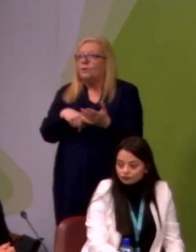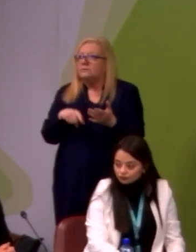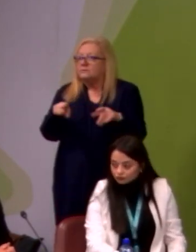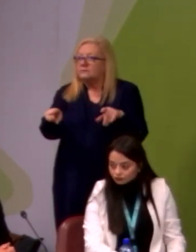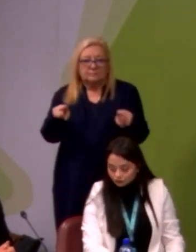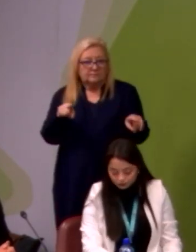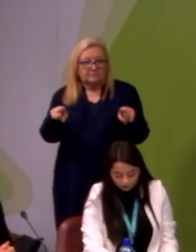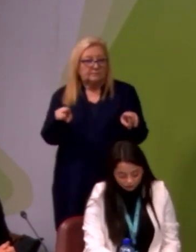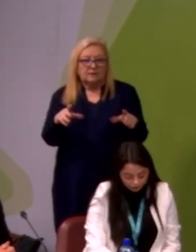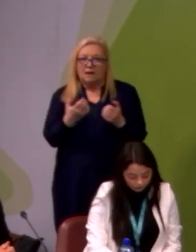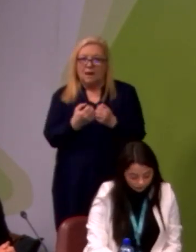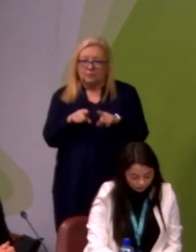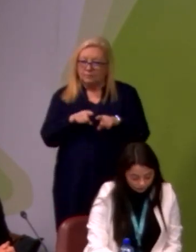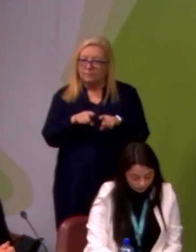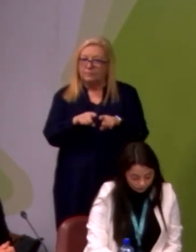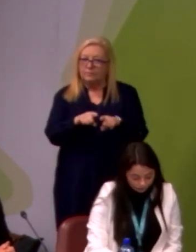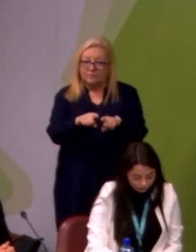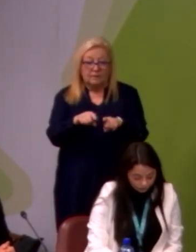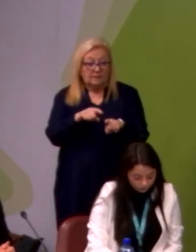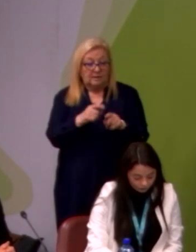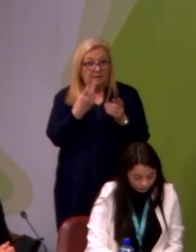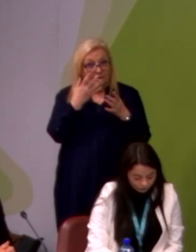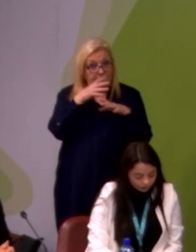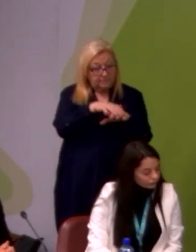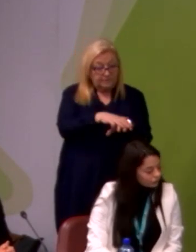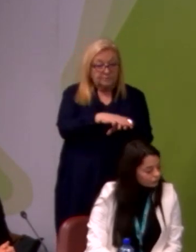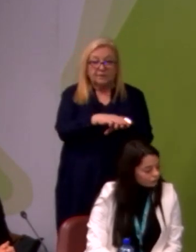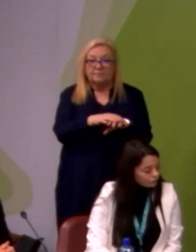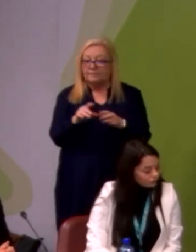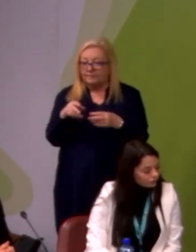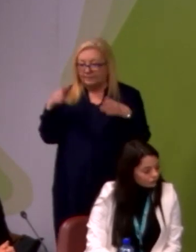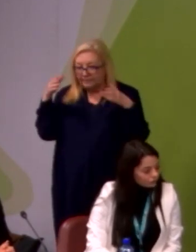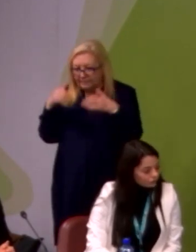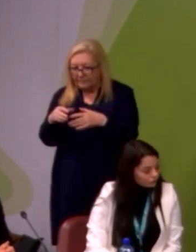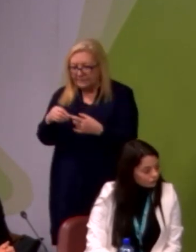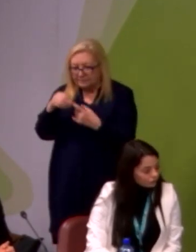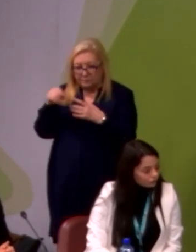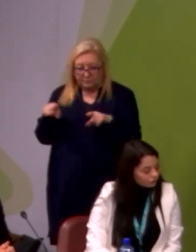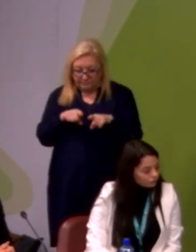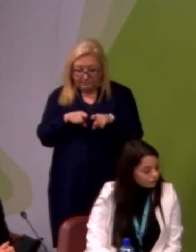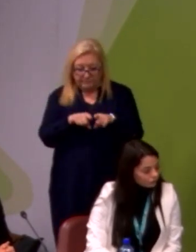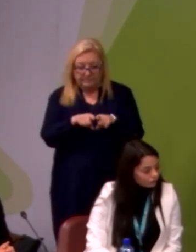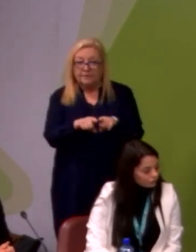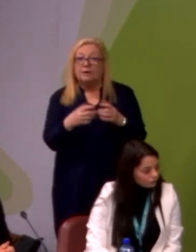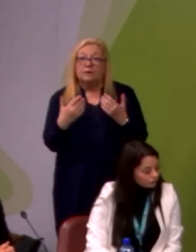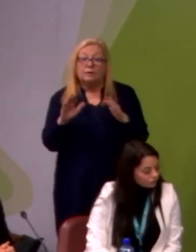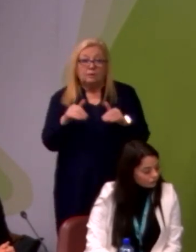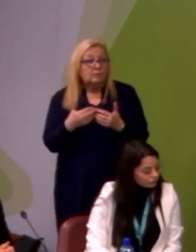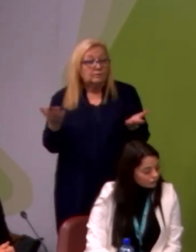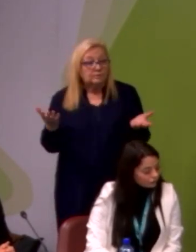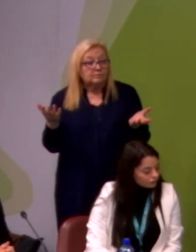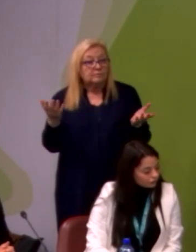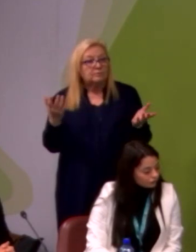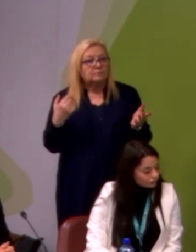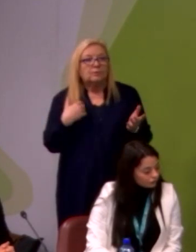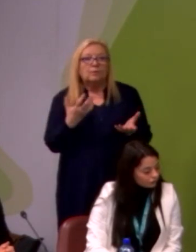as alongside the mainstream. And I think the another point we need to look at is what are the clear